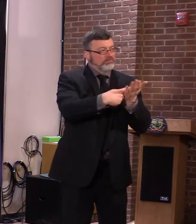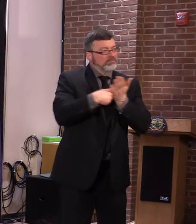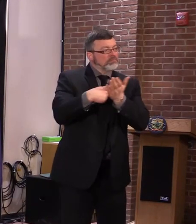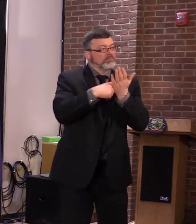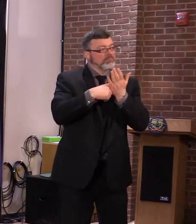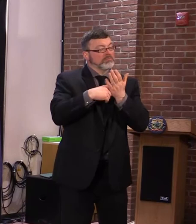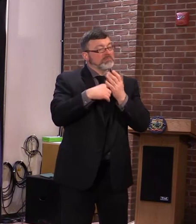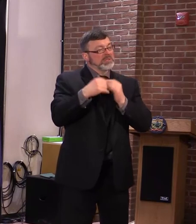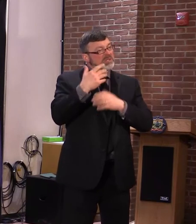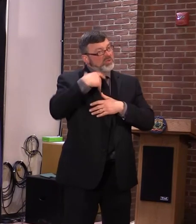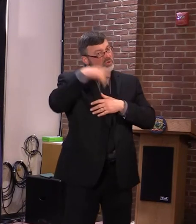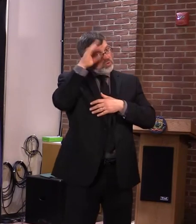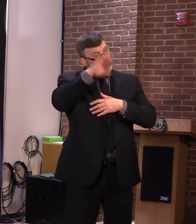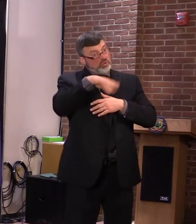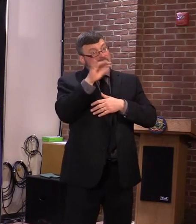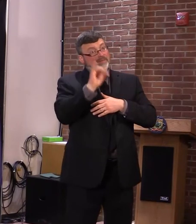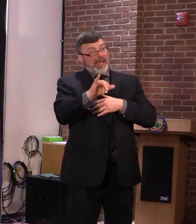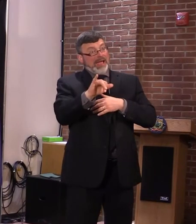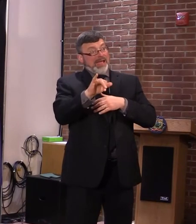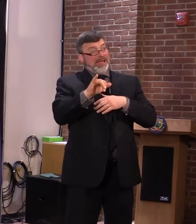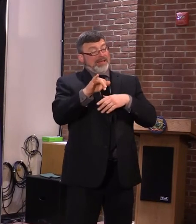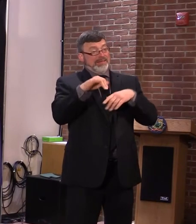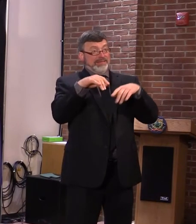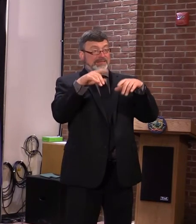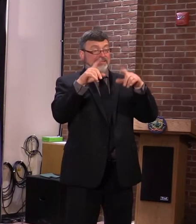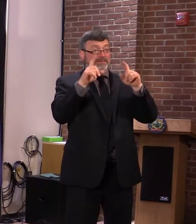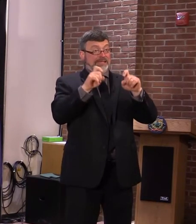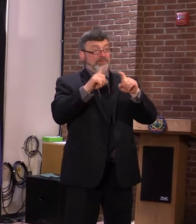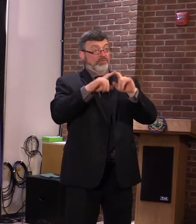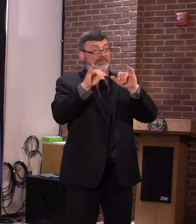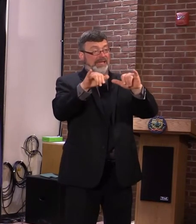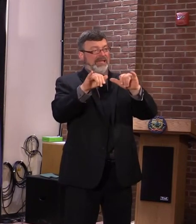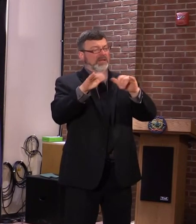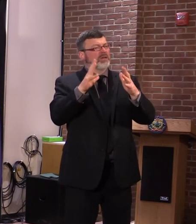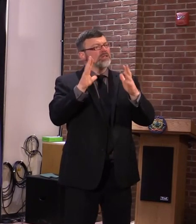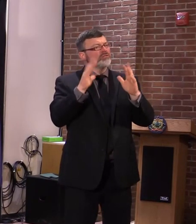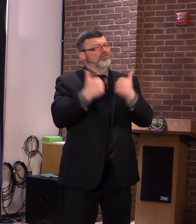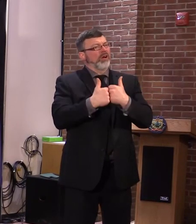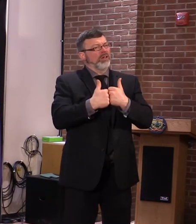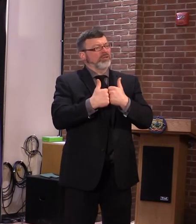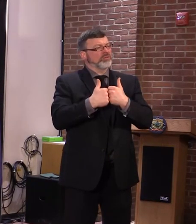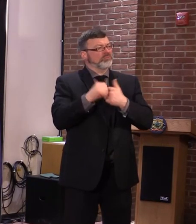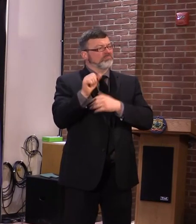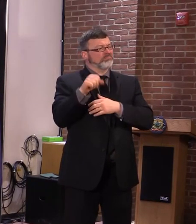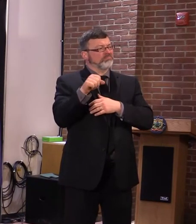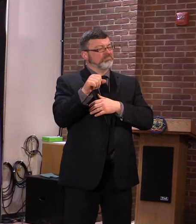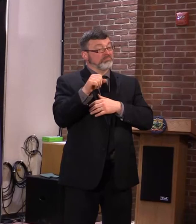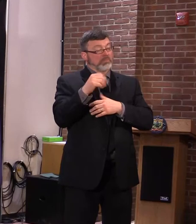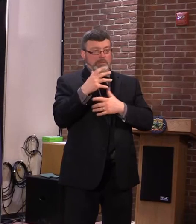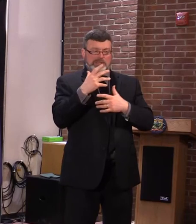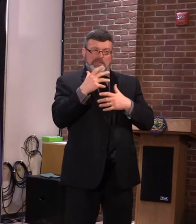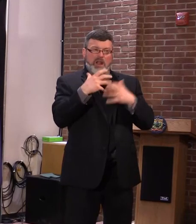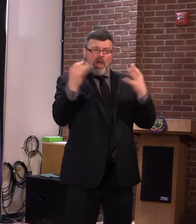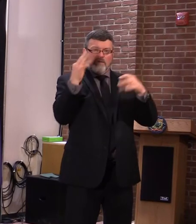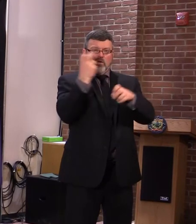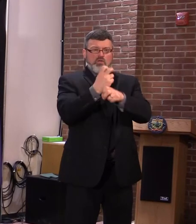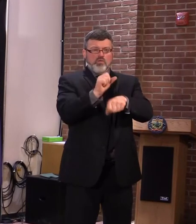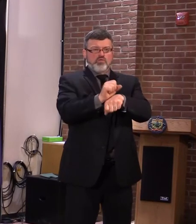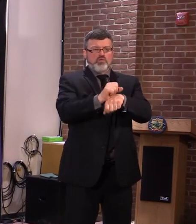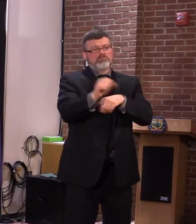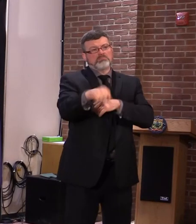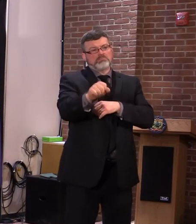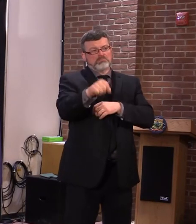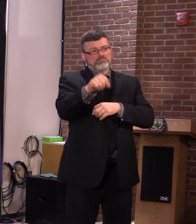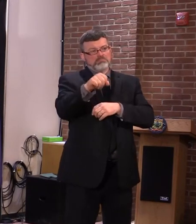people are really rising to the occasion, doing the work at all levels. And I have one more quick question for